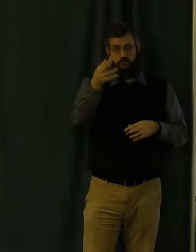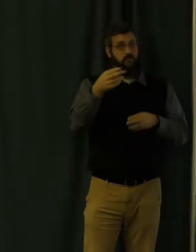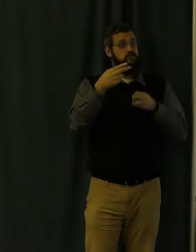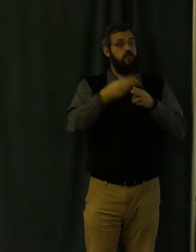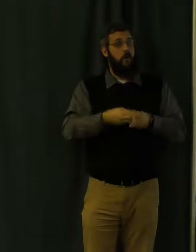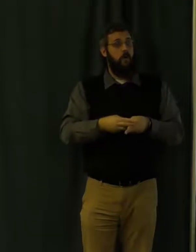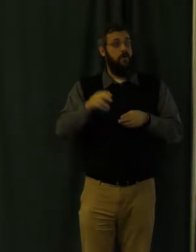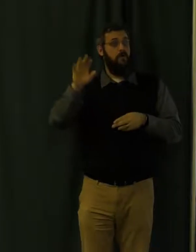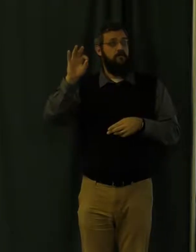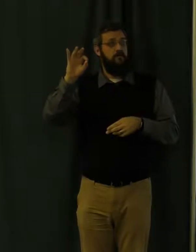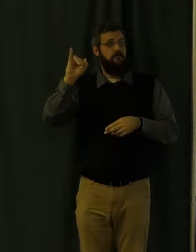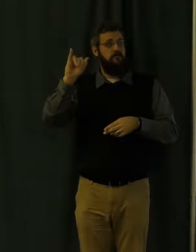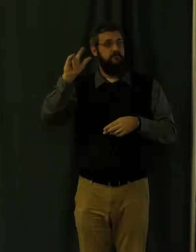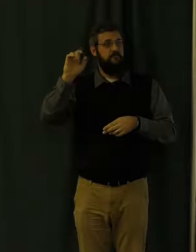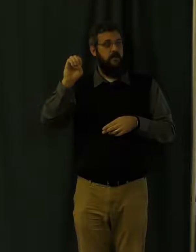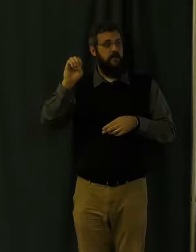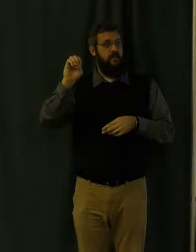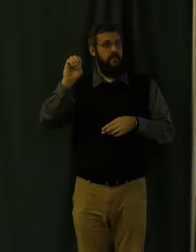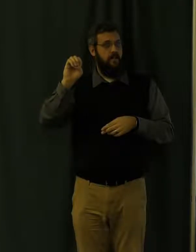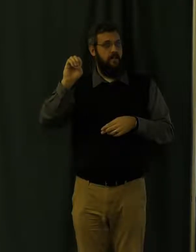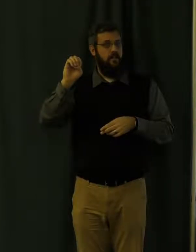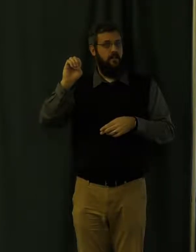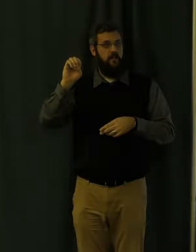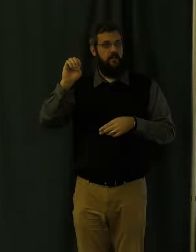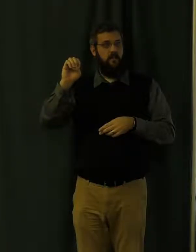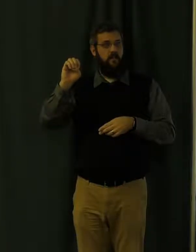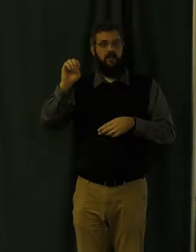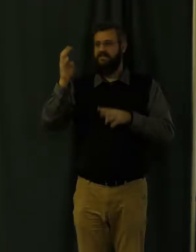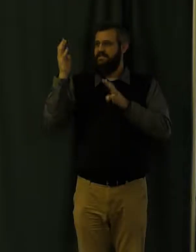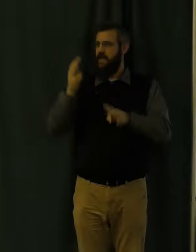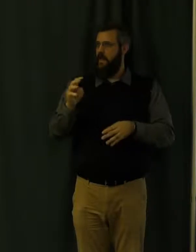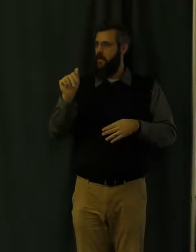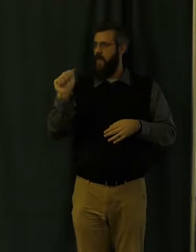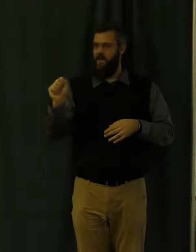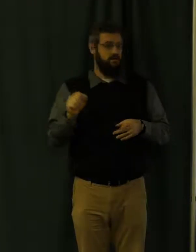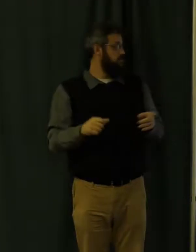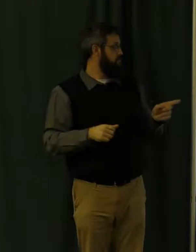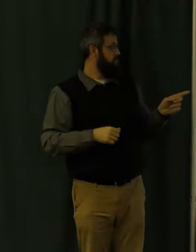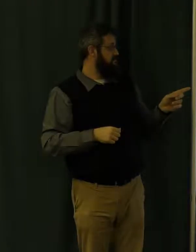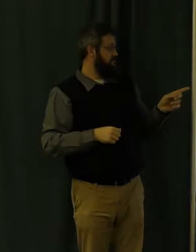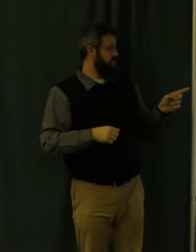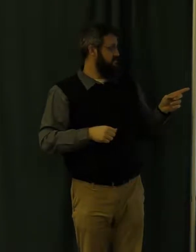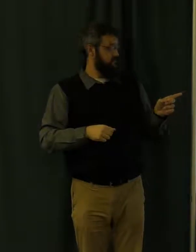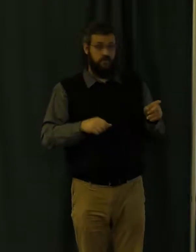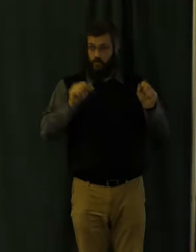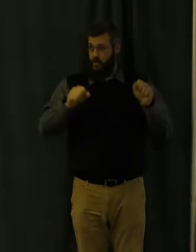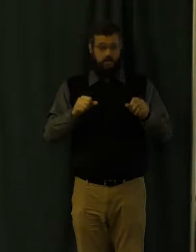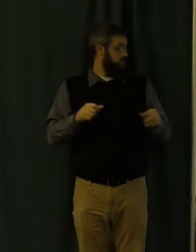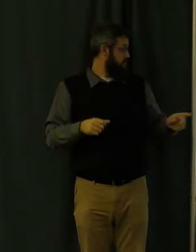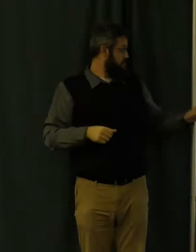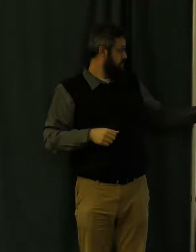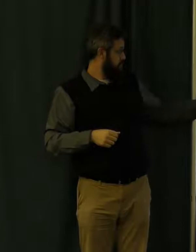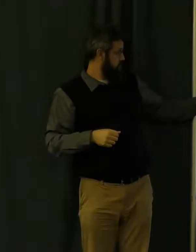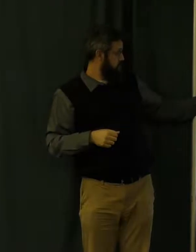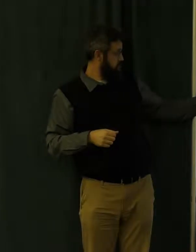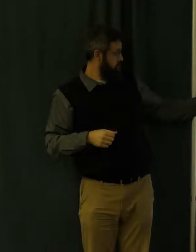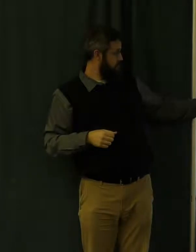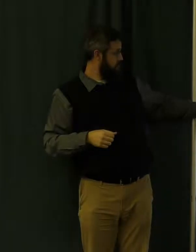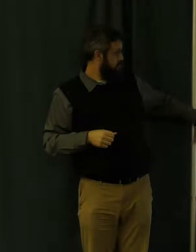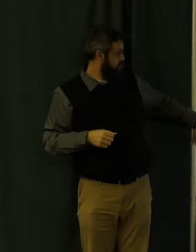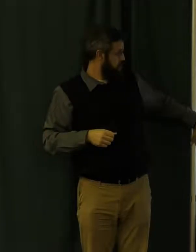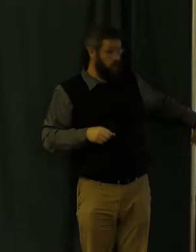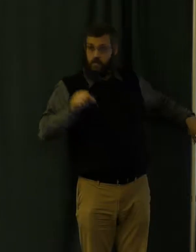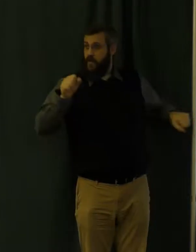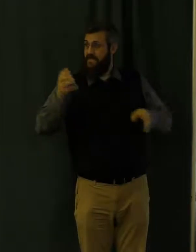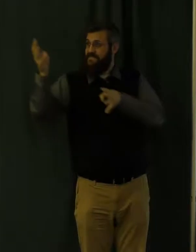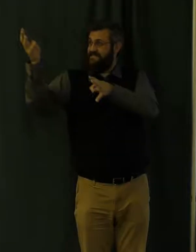called File, Download As, Microsoft Word, okay? And then the people who get